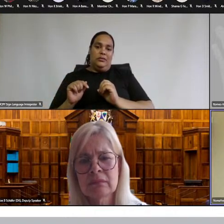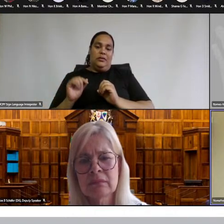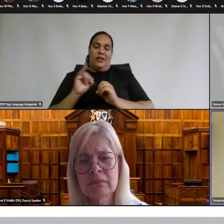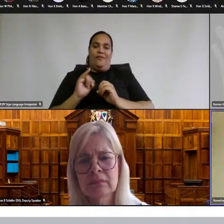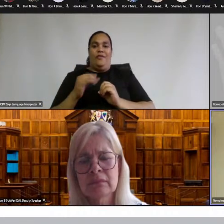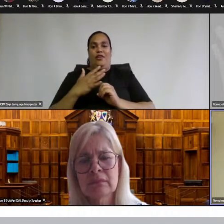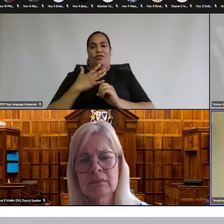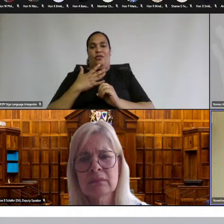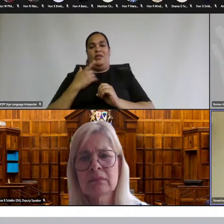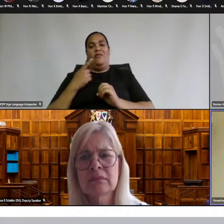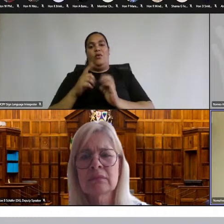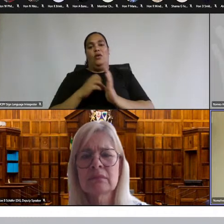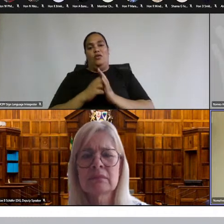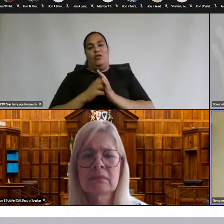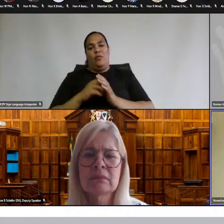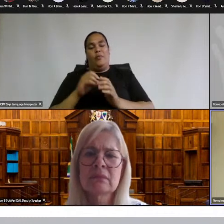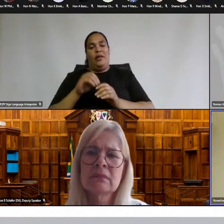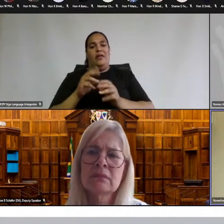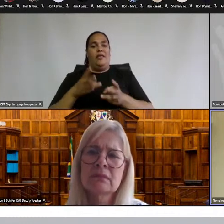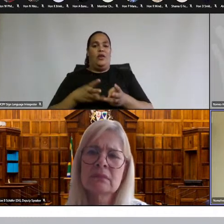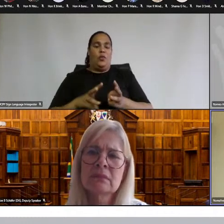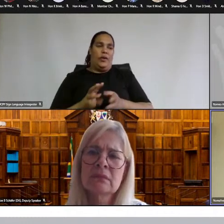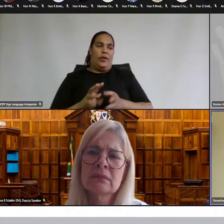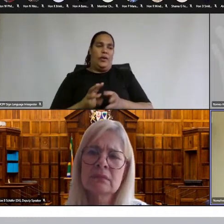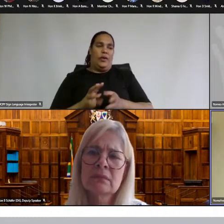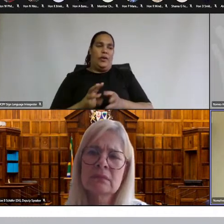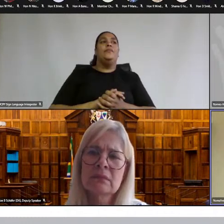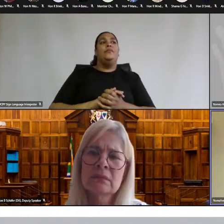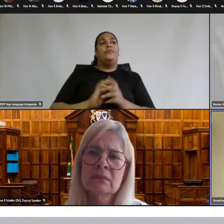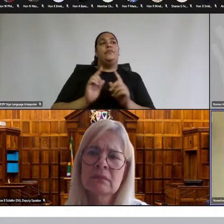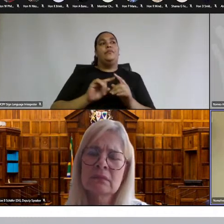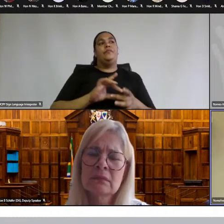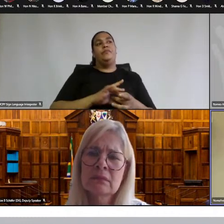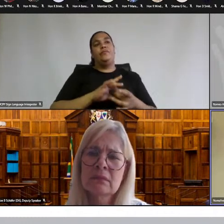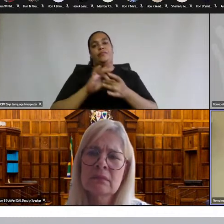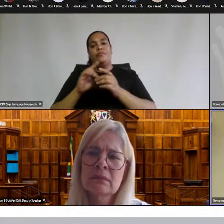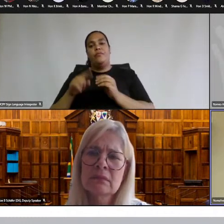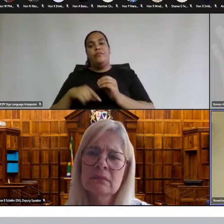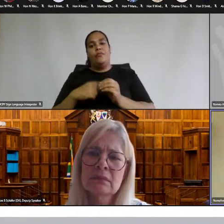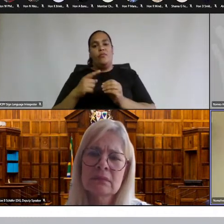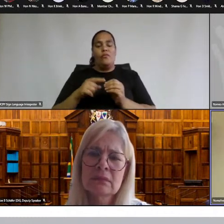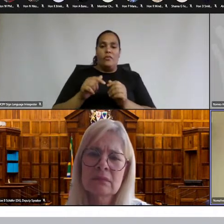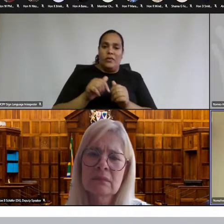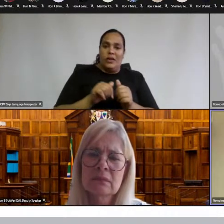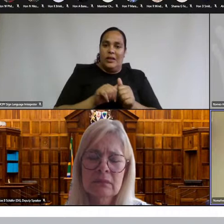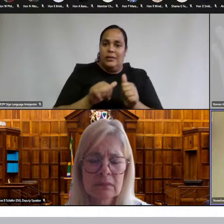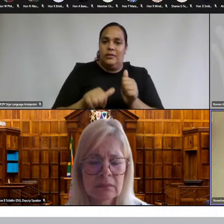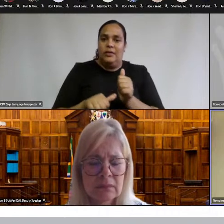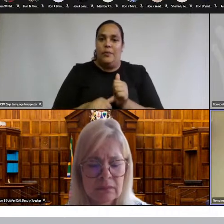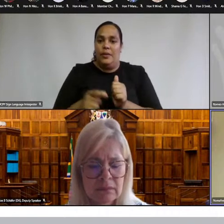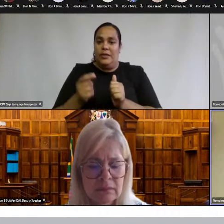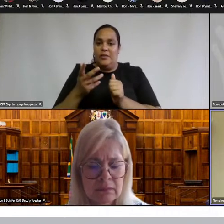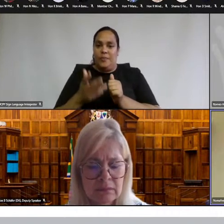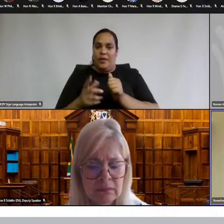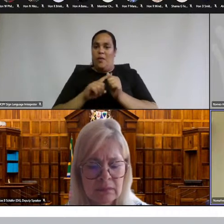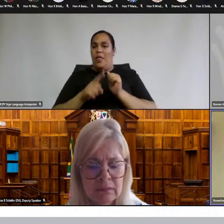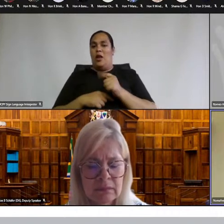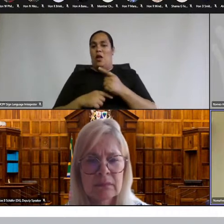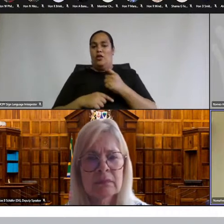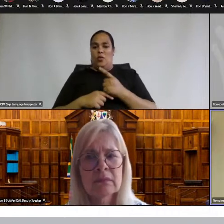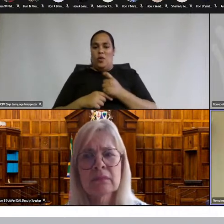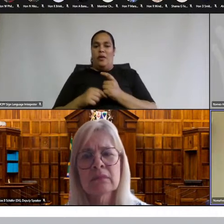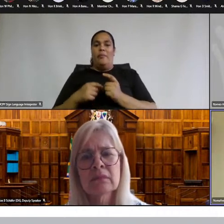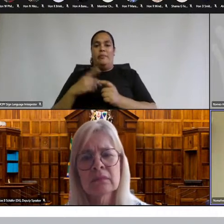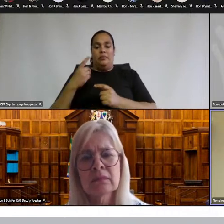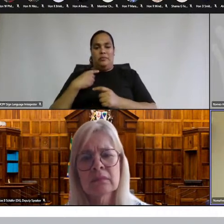infectious, for example, in this regard. And then in regard to Deputy Speaker, the last one, I